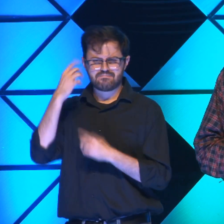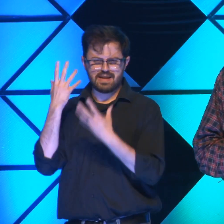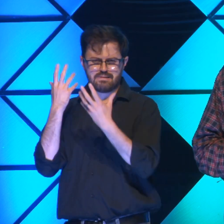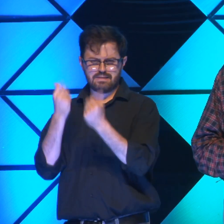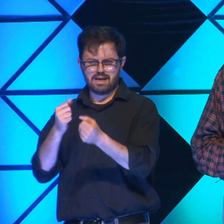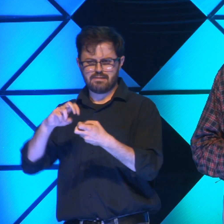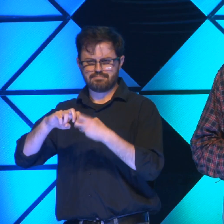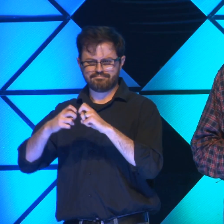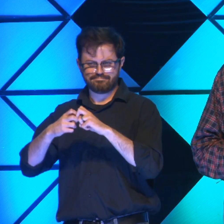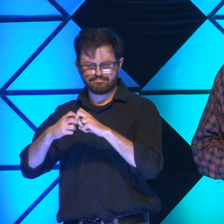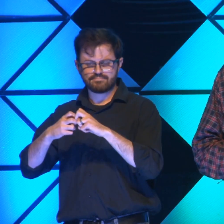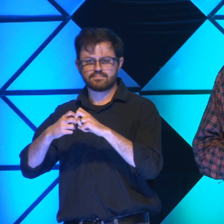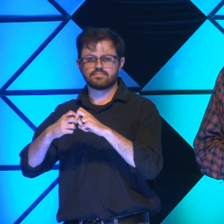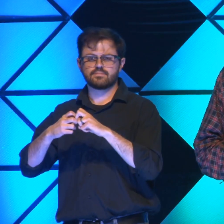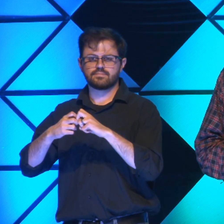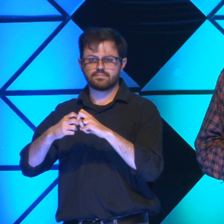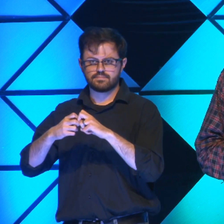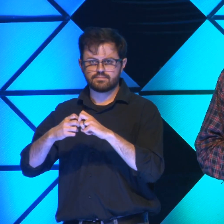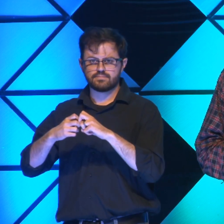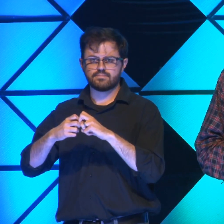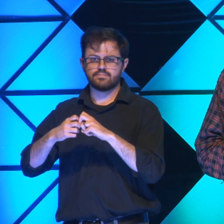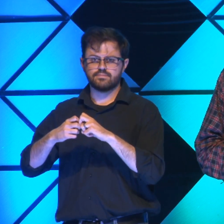I